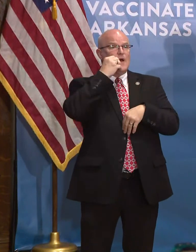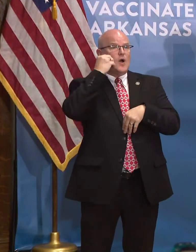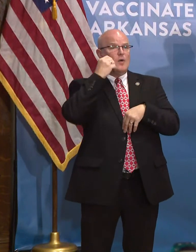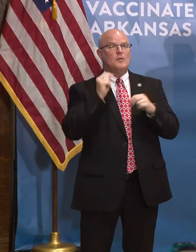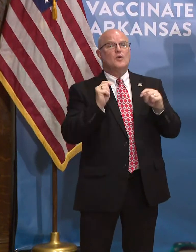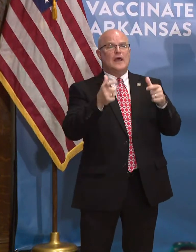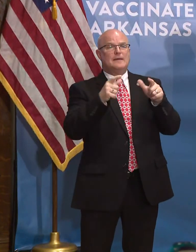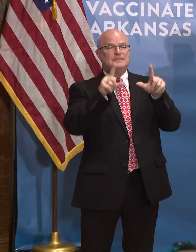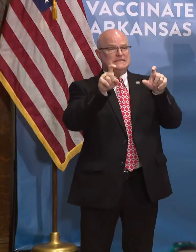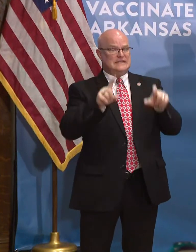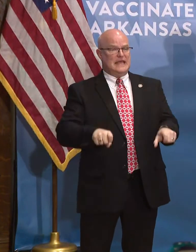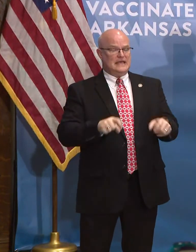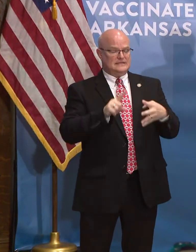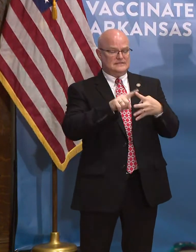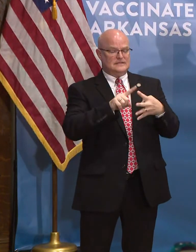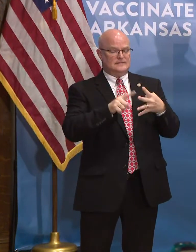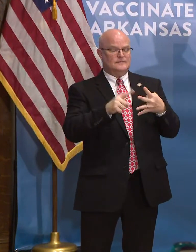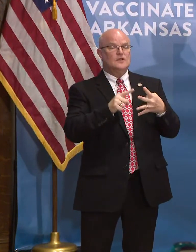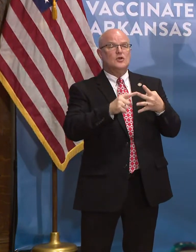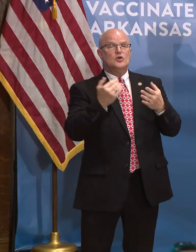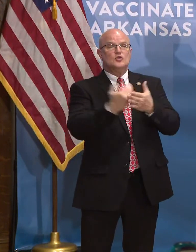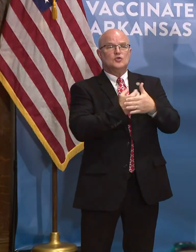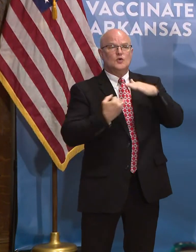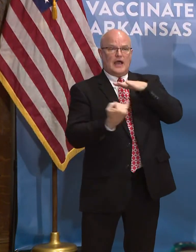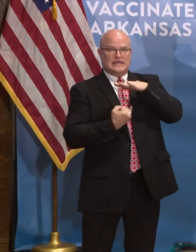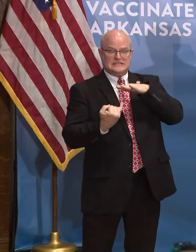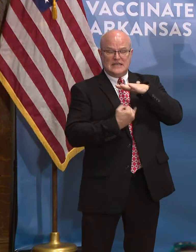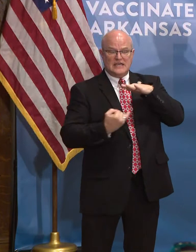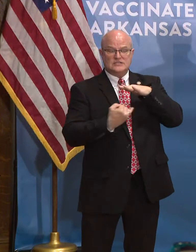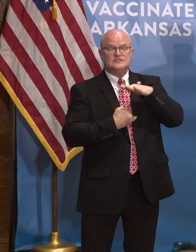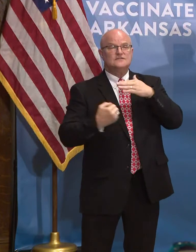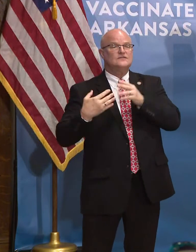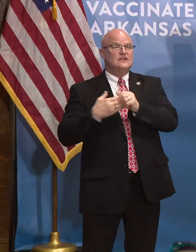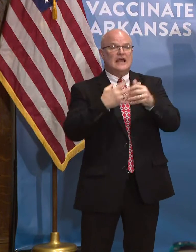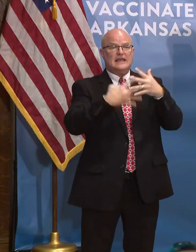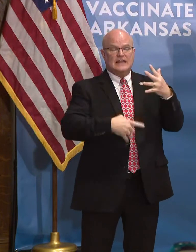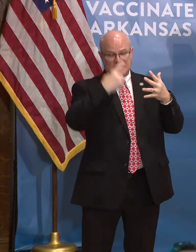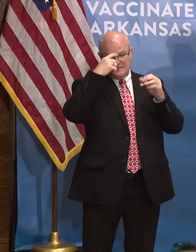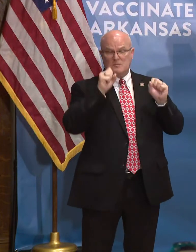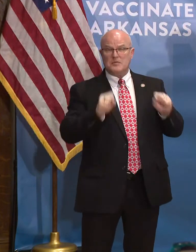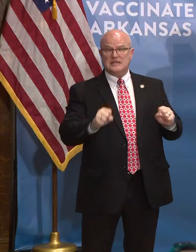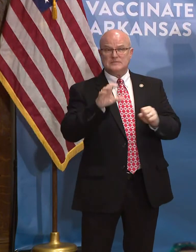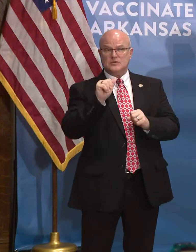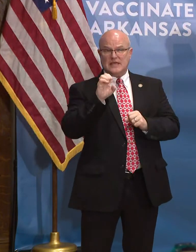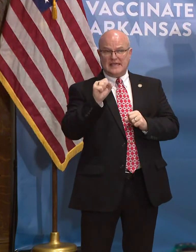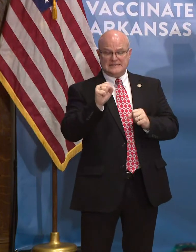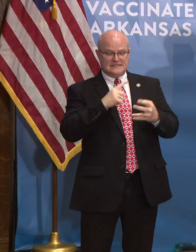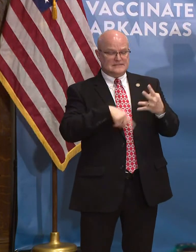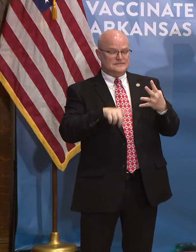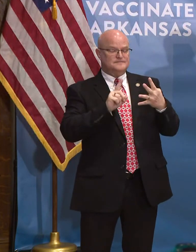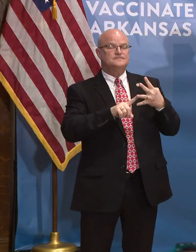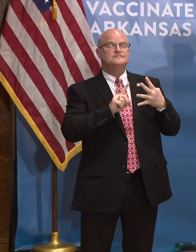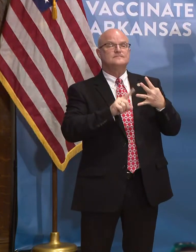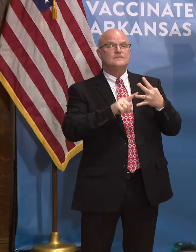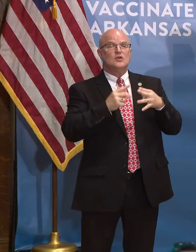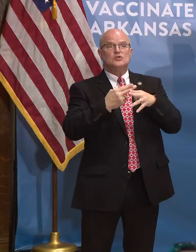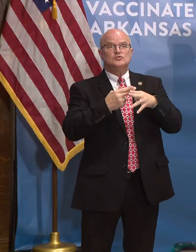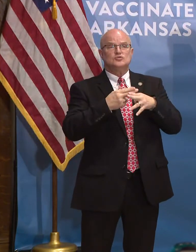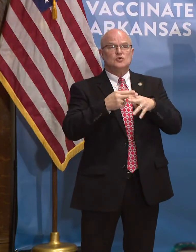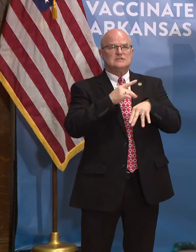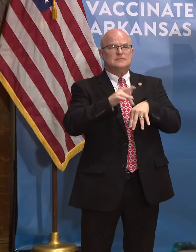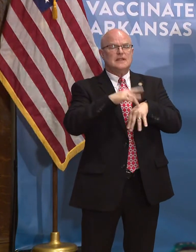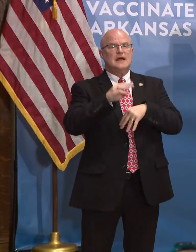tests, new isolation guidelines for positive cases we want to discuss today. Thirdly, the short